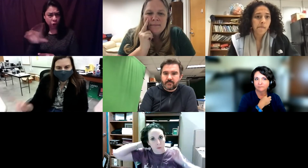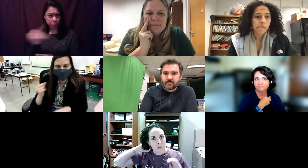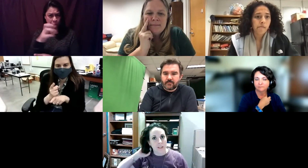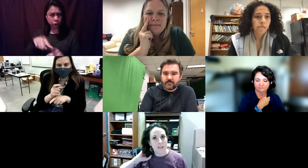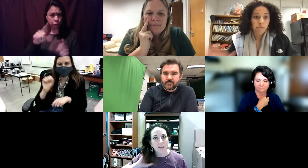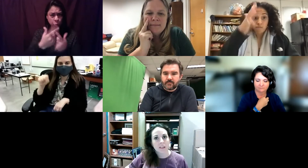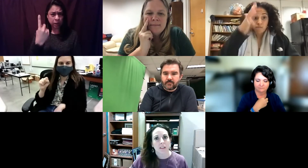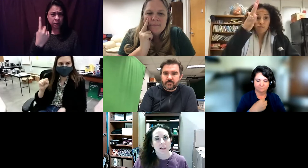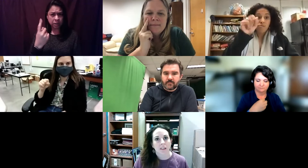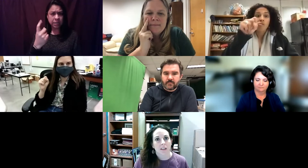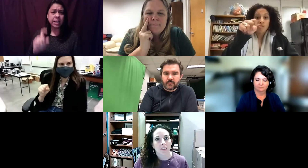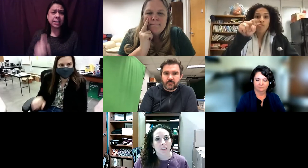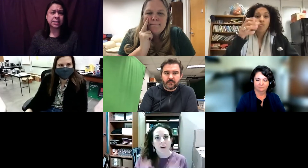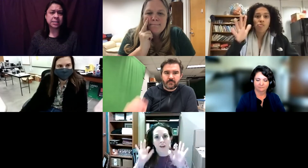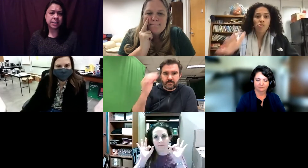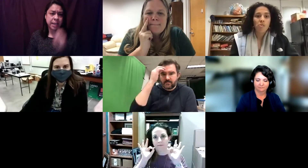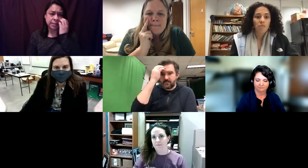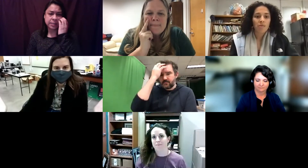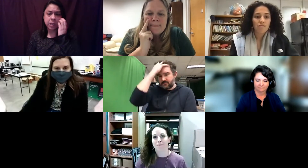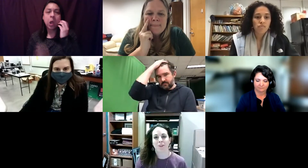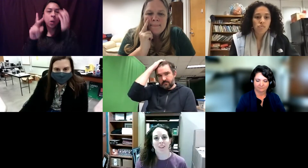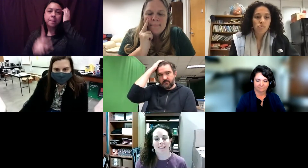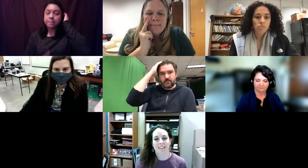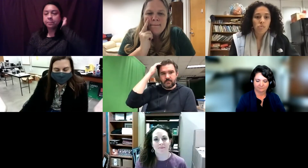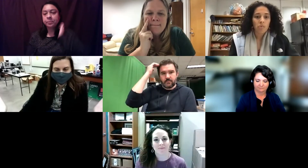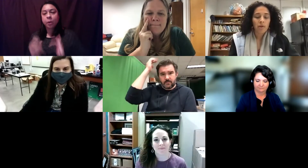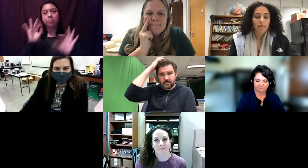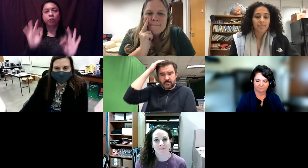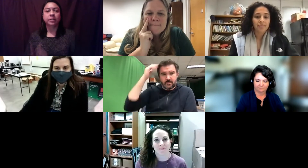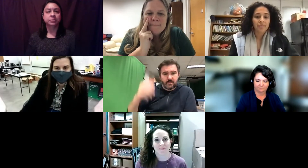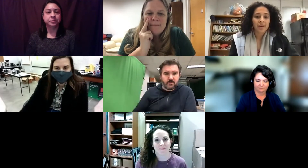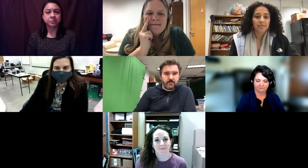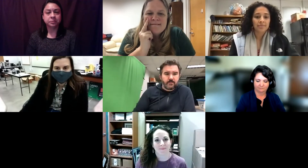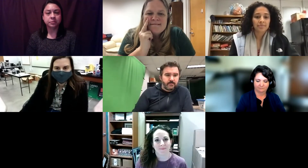to group 1? Yes. Okay, Yes. perfect.